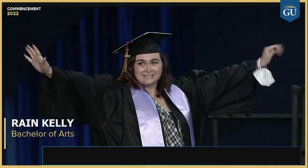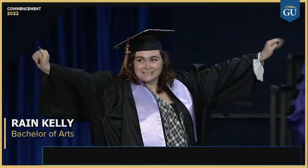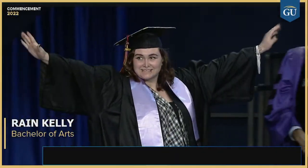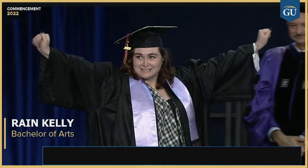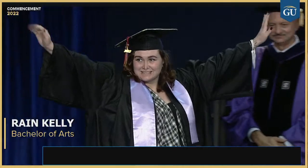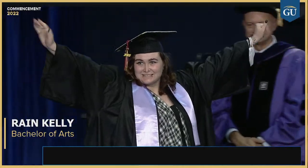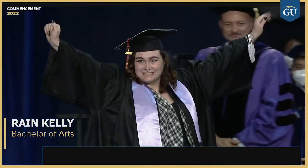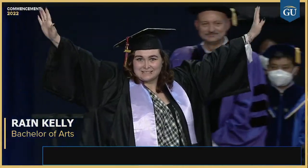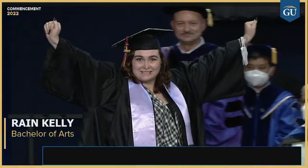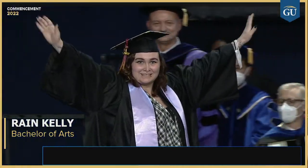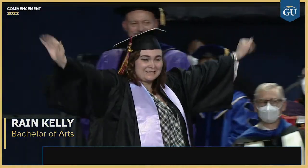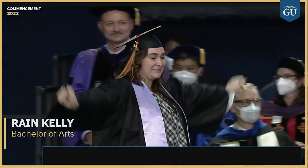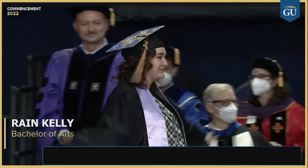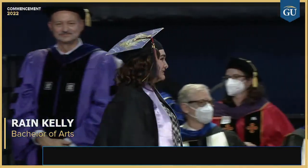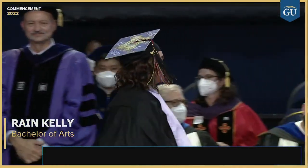Congratulations.